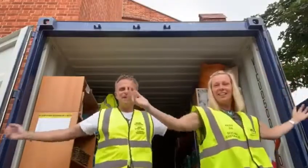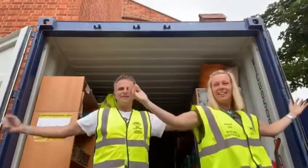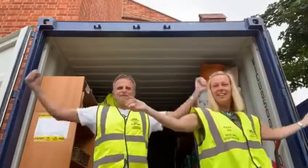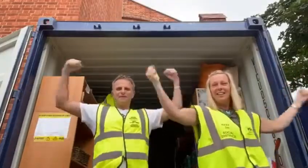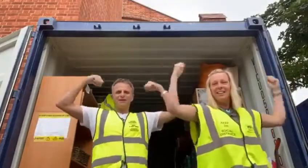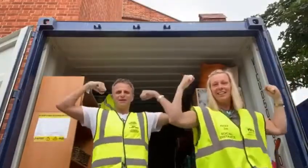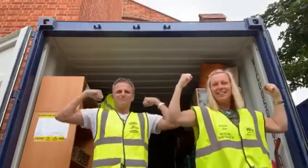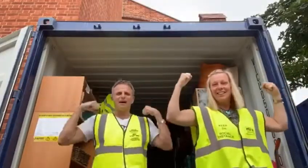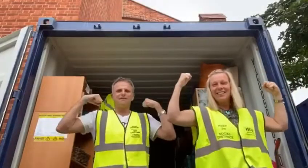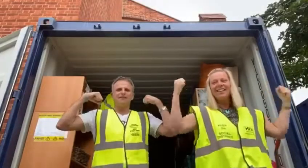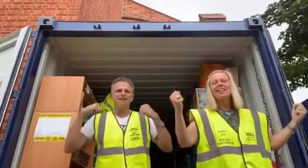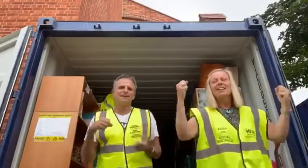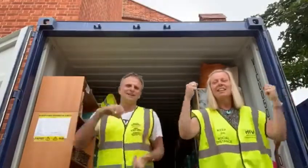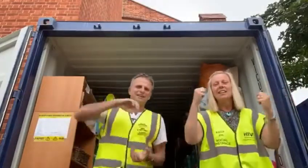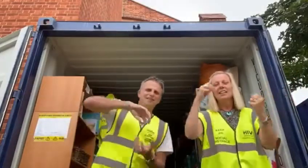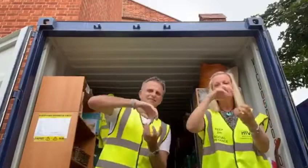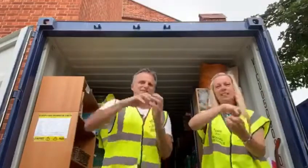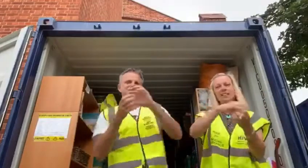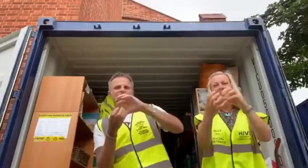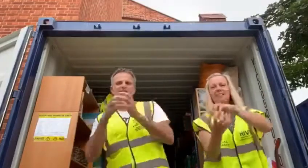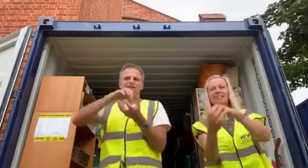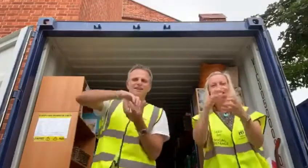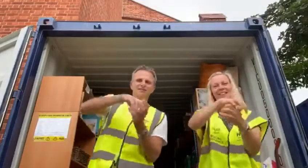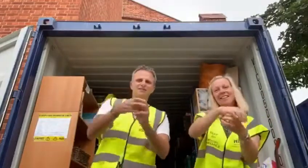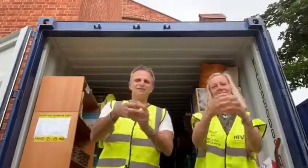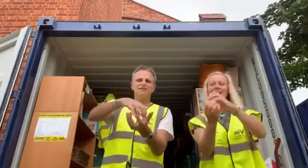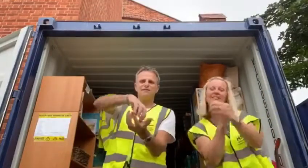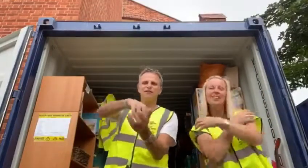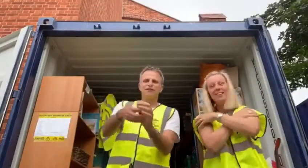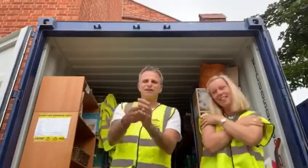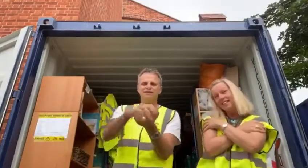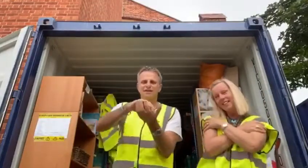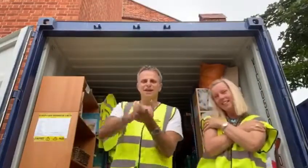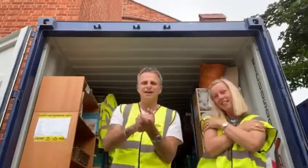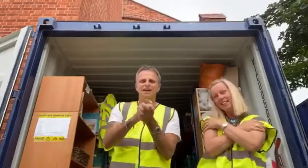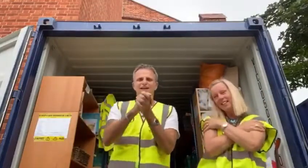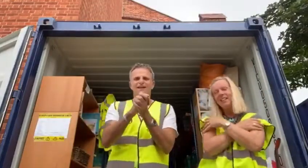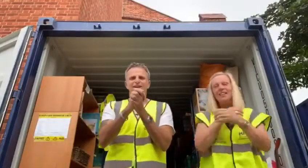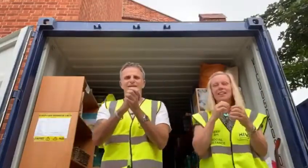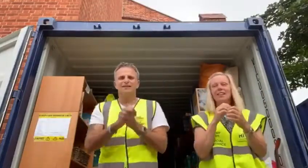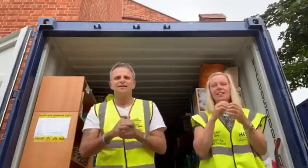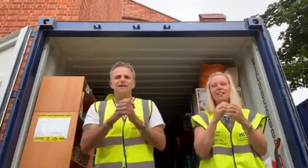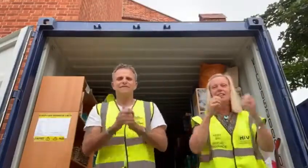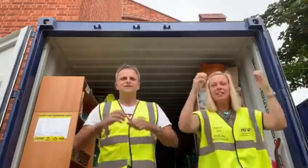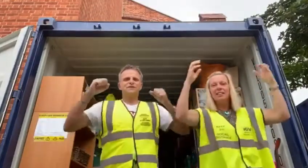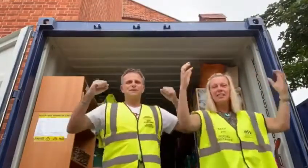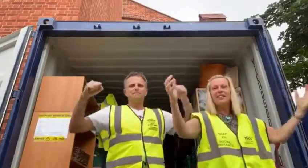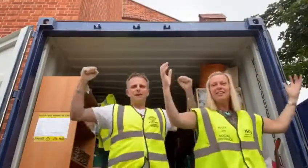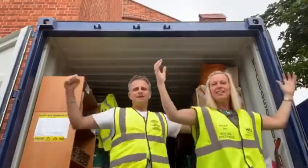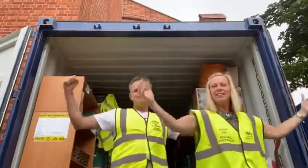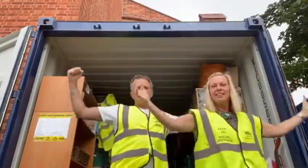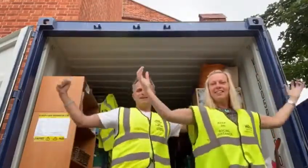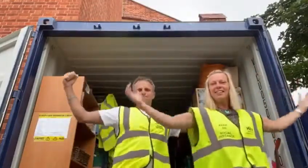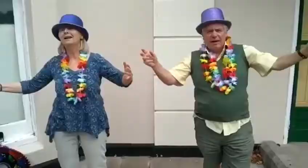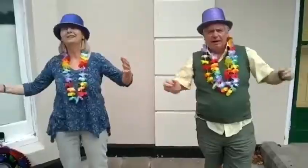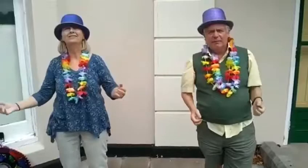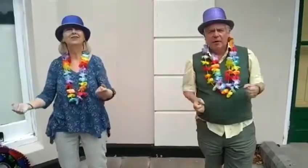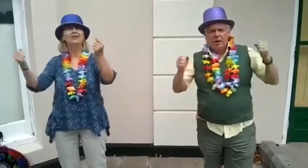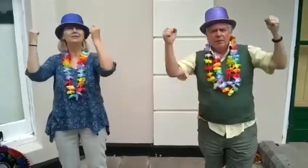For his power, and nothing's too Incy-wincy for his care Nothing's too Fake, fake, fake For his